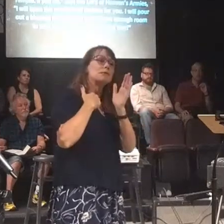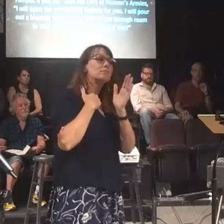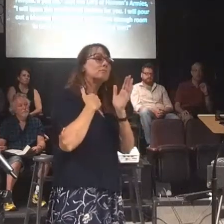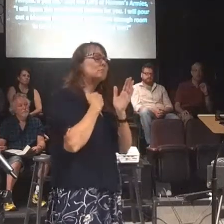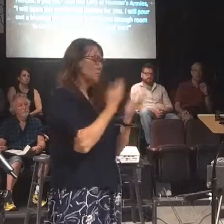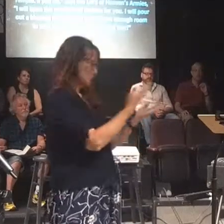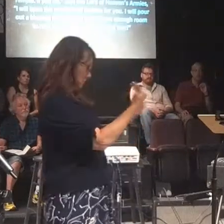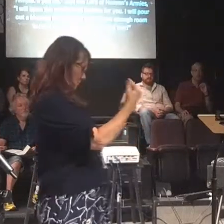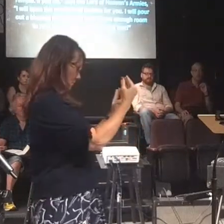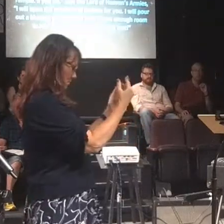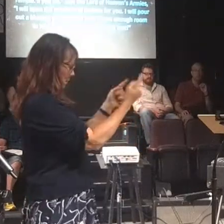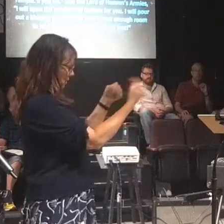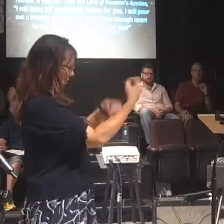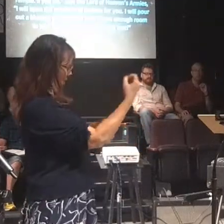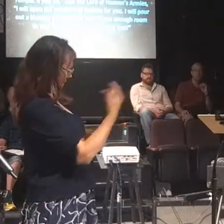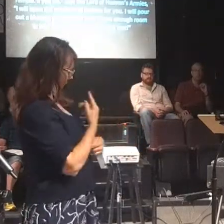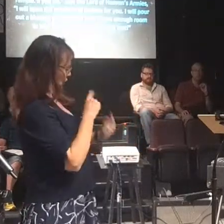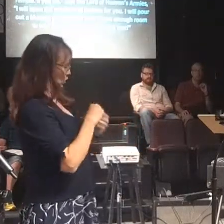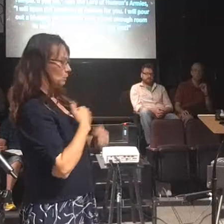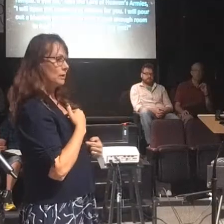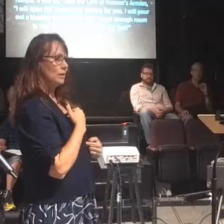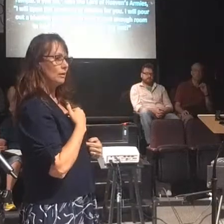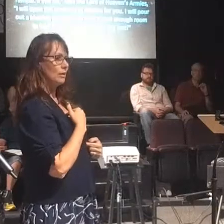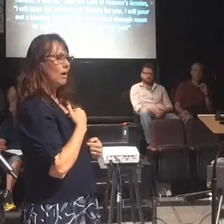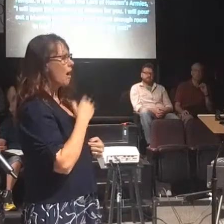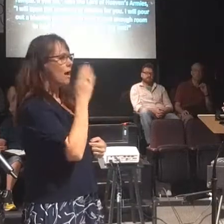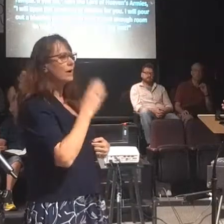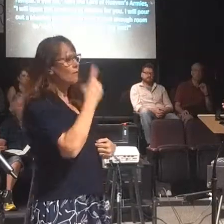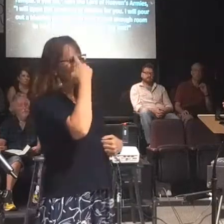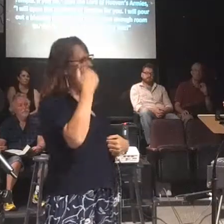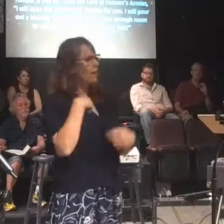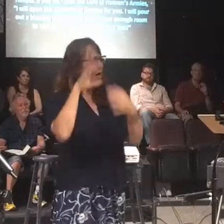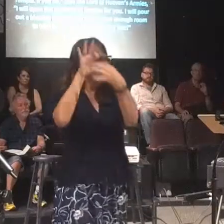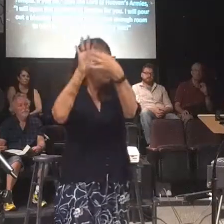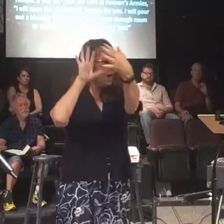me, even though I never thought I left,